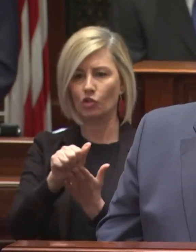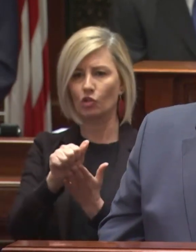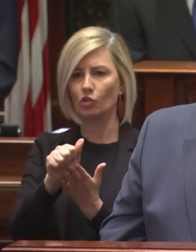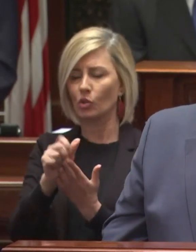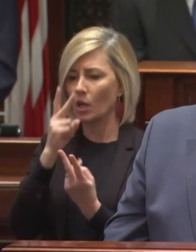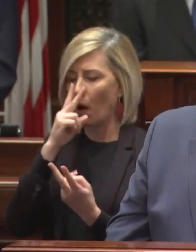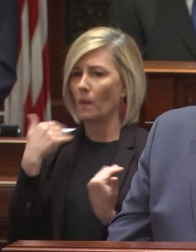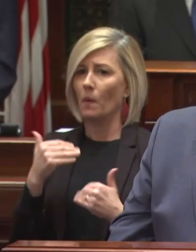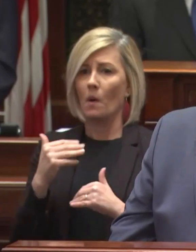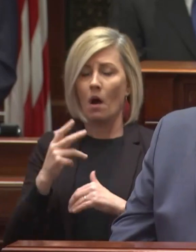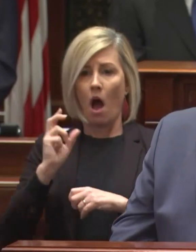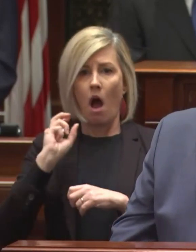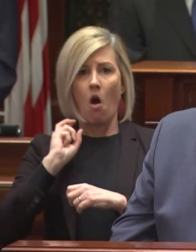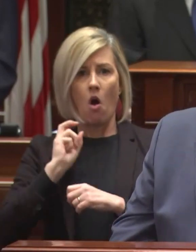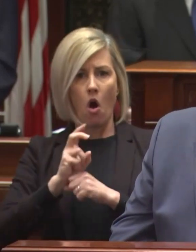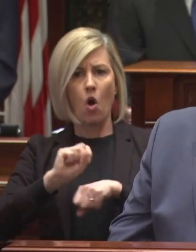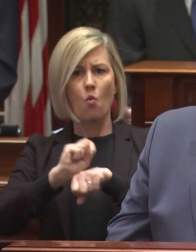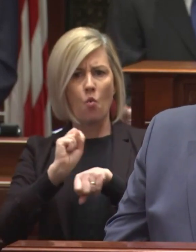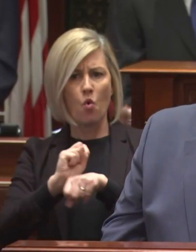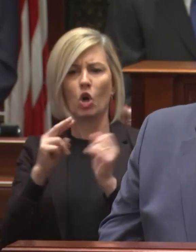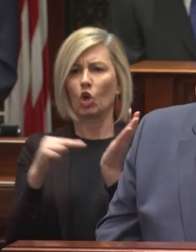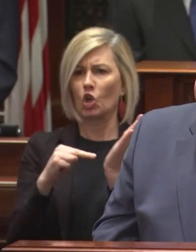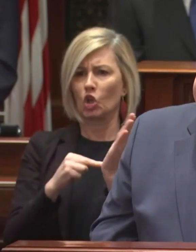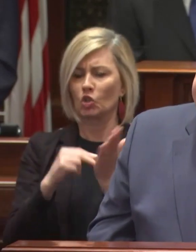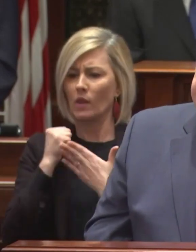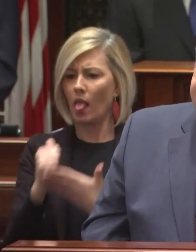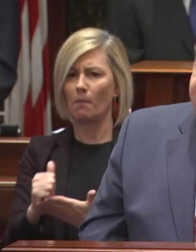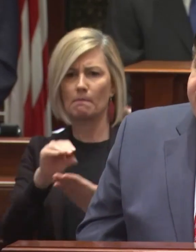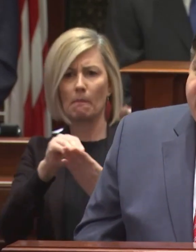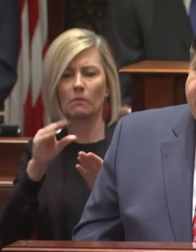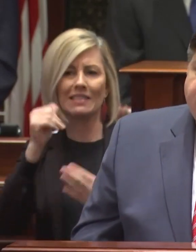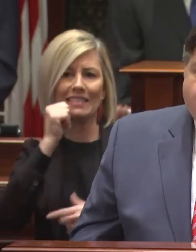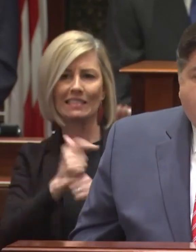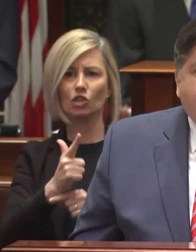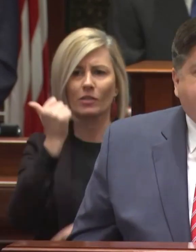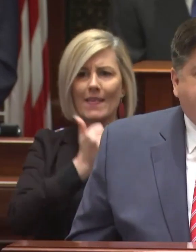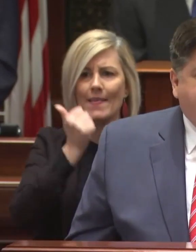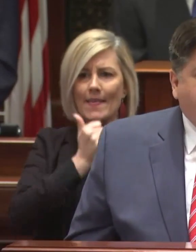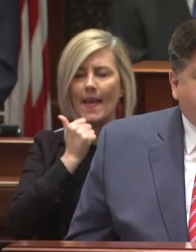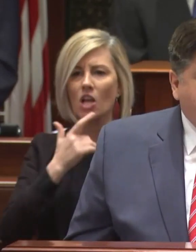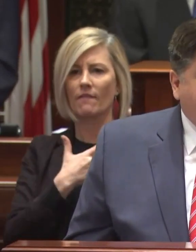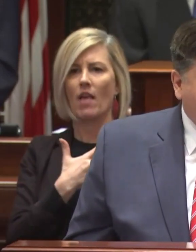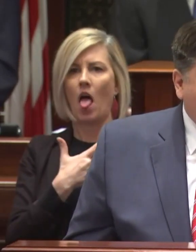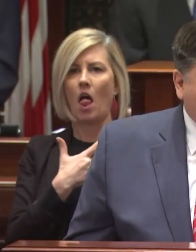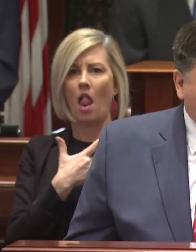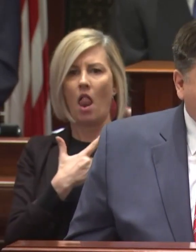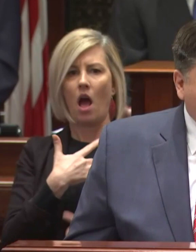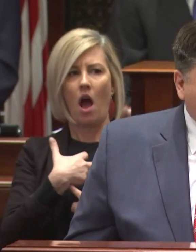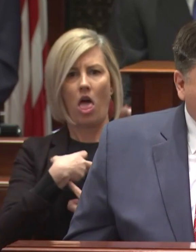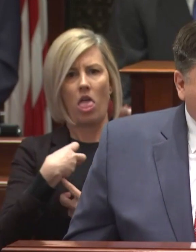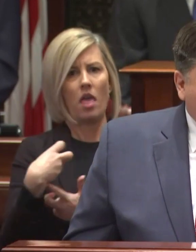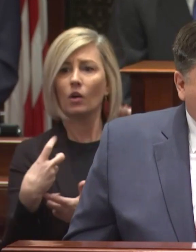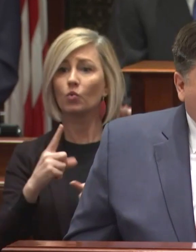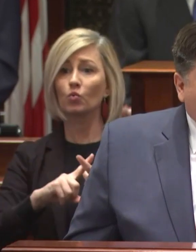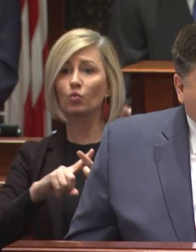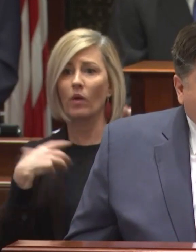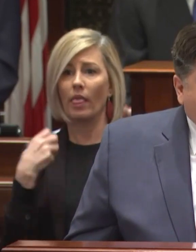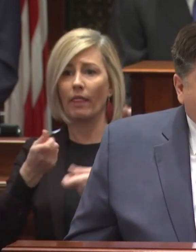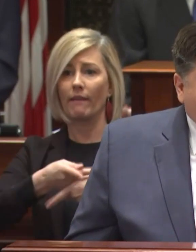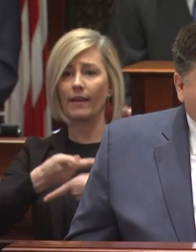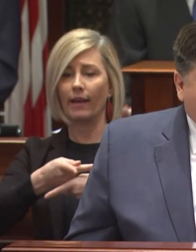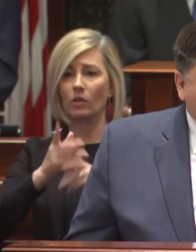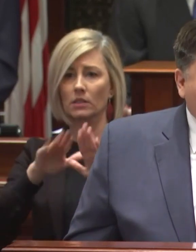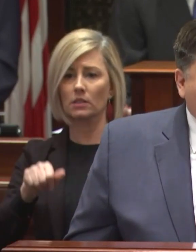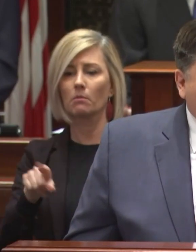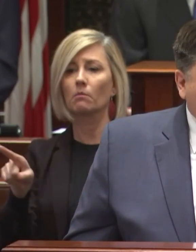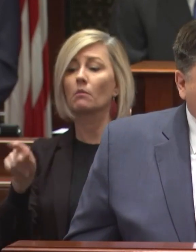how hard the nurses worked to help her sister every day, she felt drawn to the healthcare profession. And when her